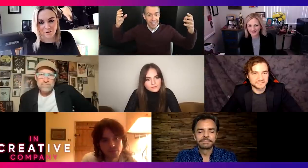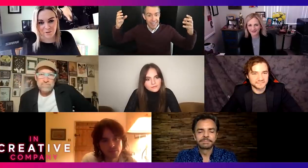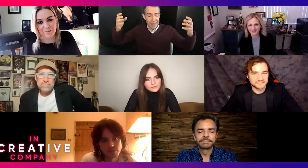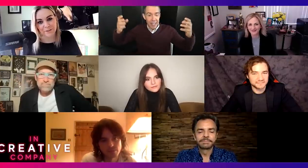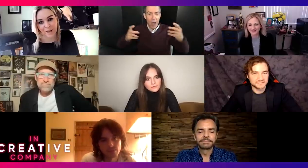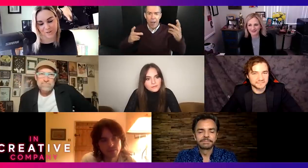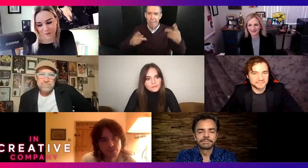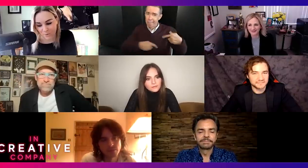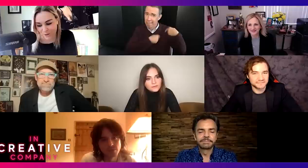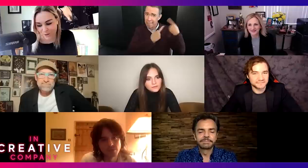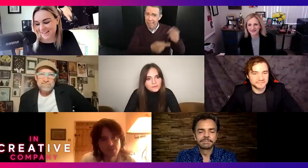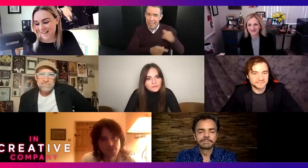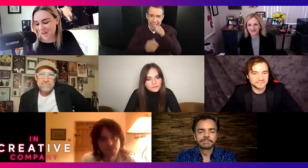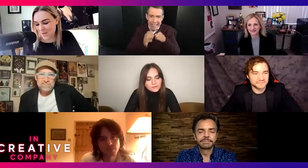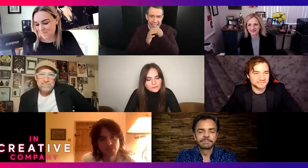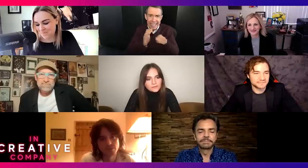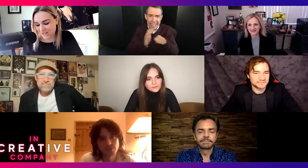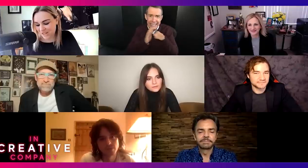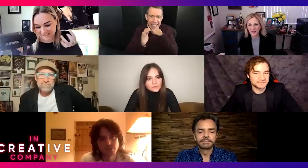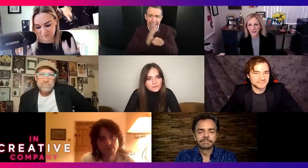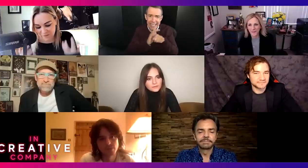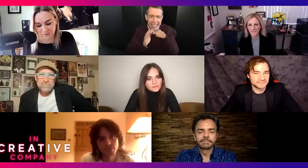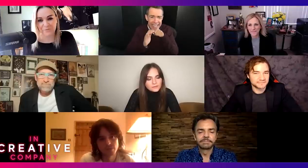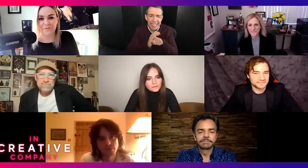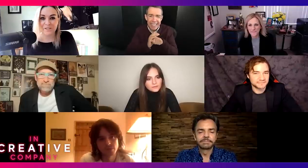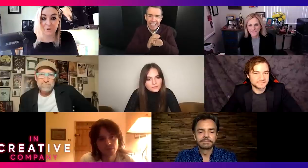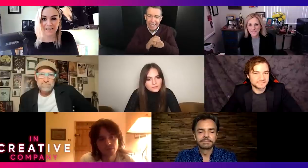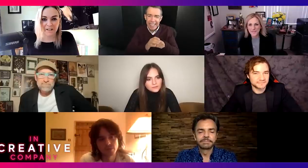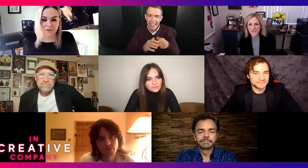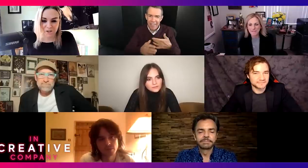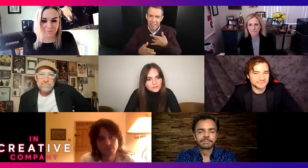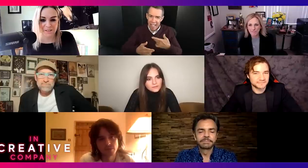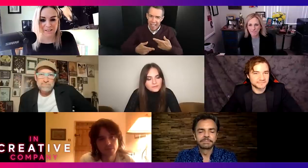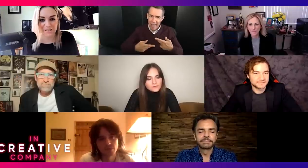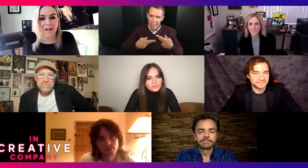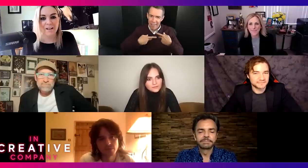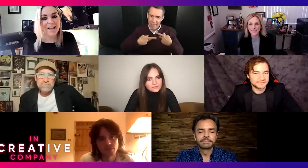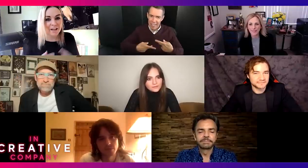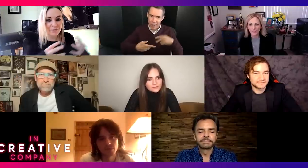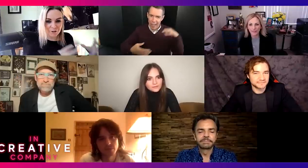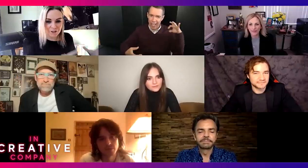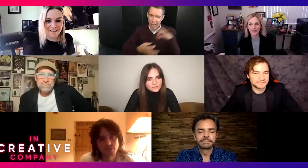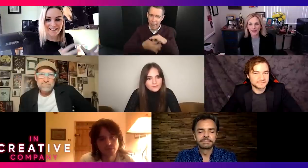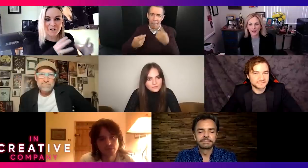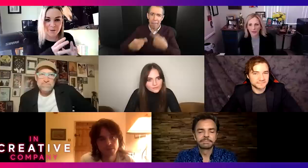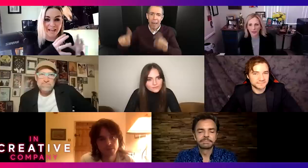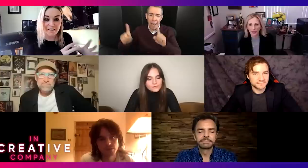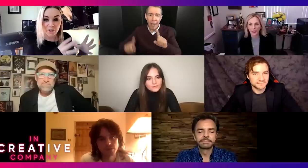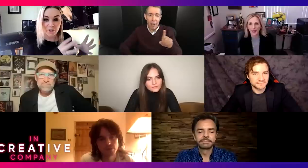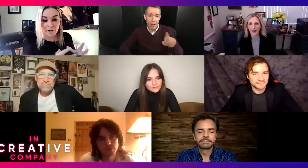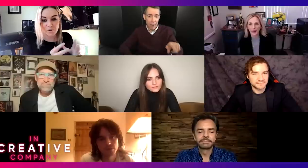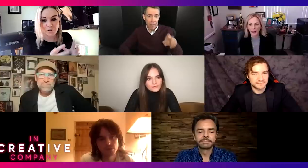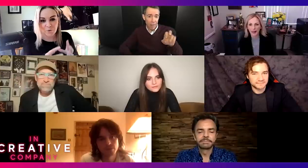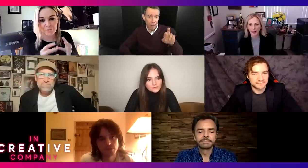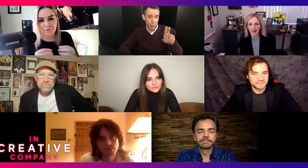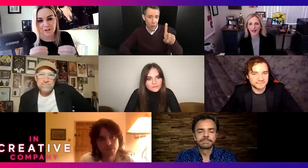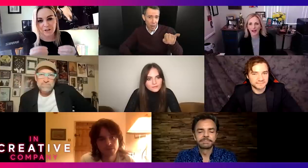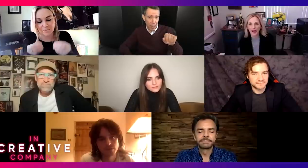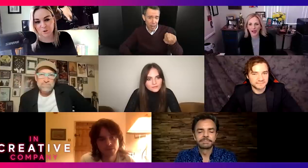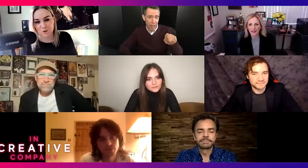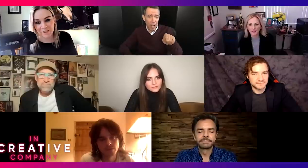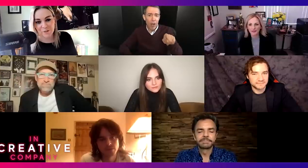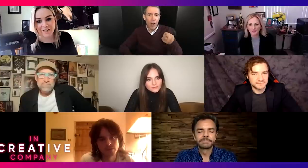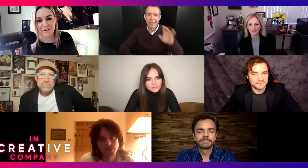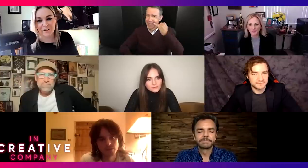hidden within her life in the outside world, that she has that full kind of physical connection to the music as well. And Ferdia, you know, again, like your character is going